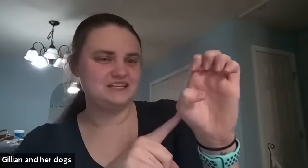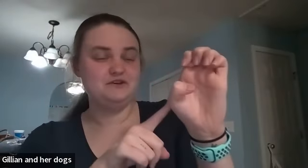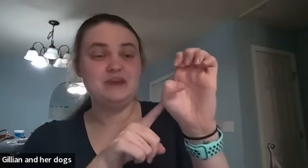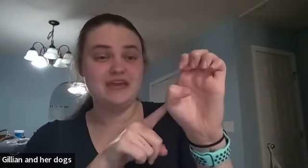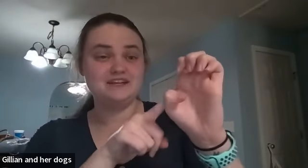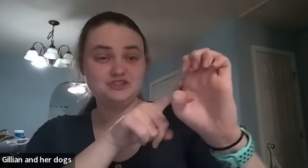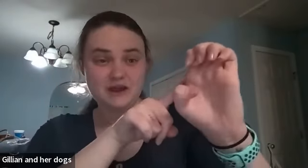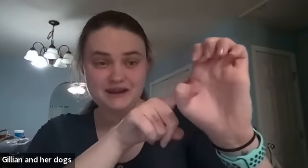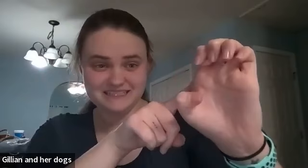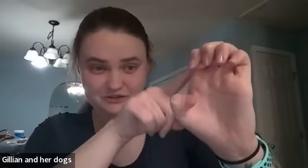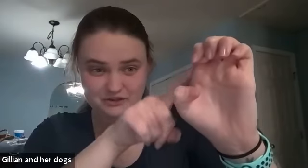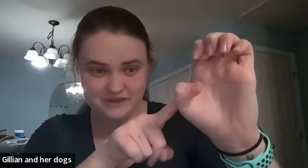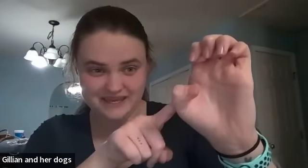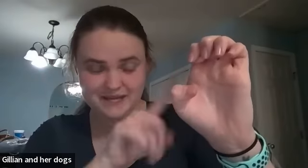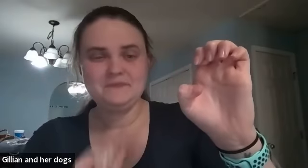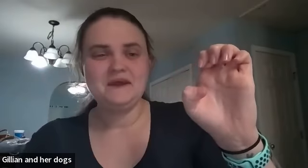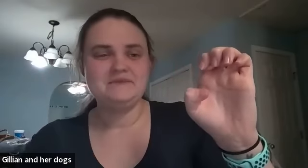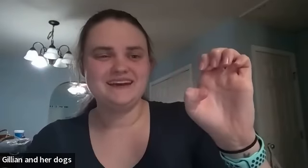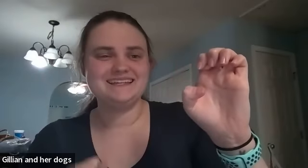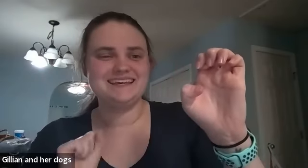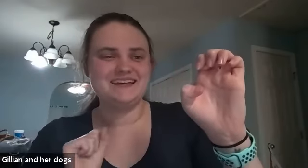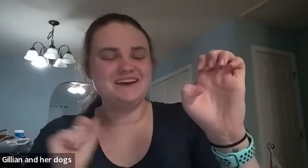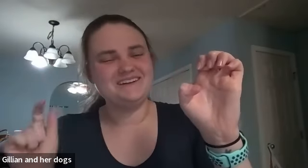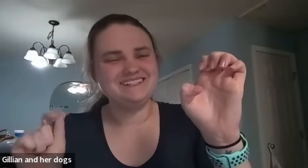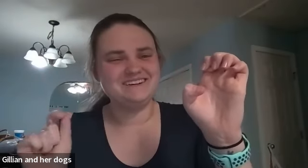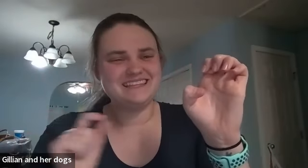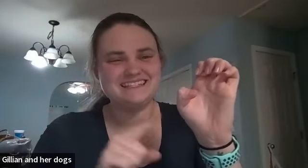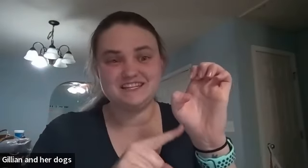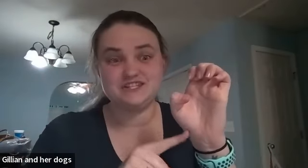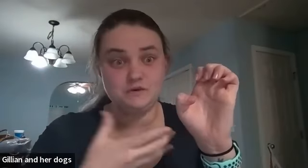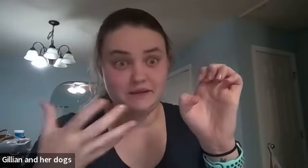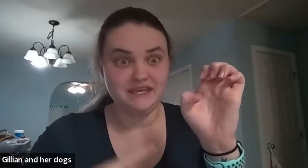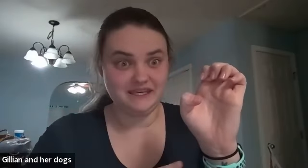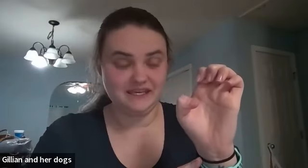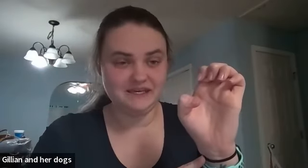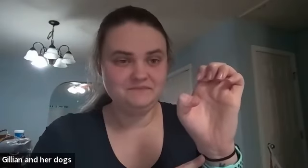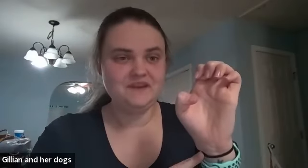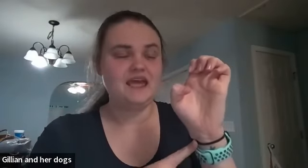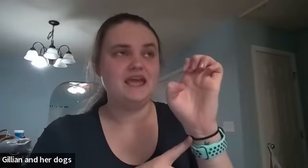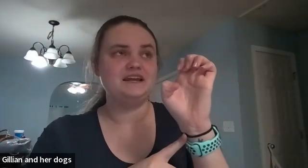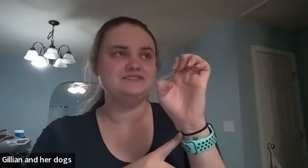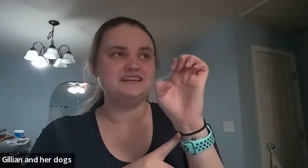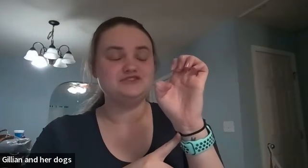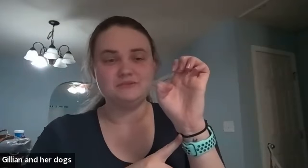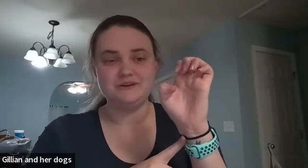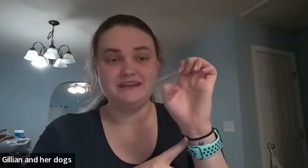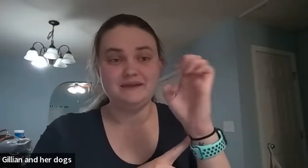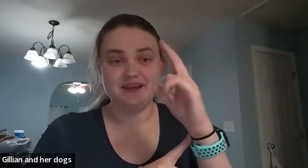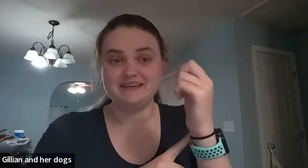if you can, try not to go so big, because the ongoing joke is that's like a screaming E. And I used to get in trouble in my ASL,